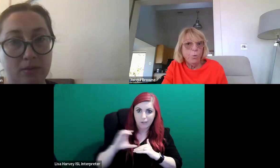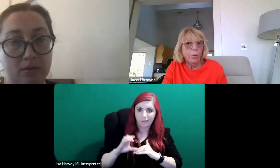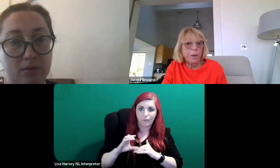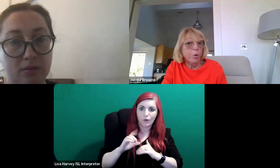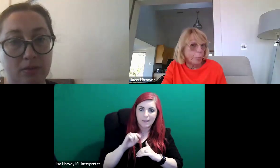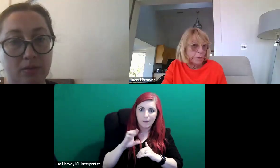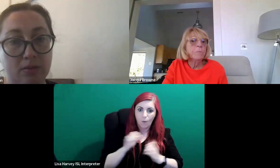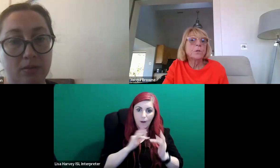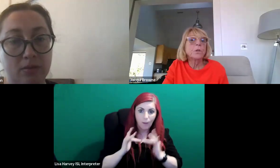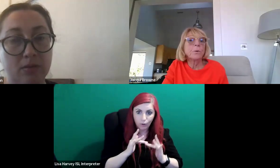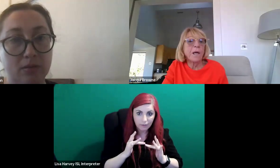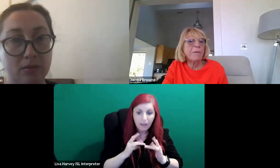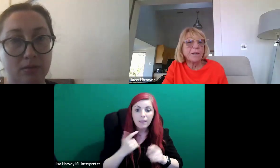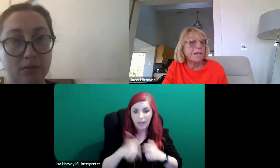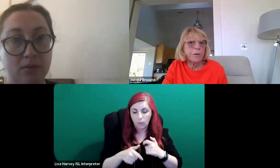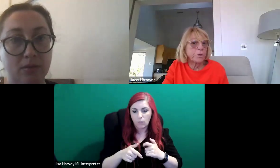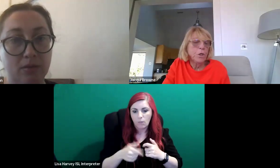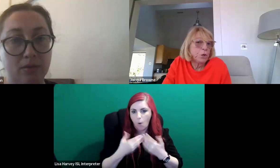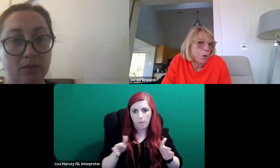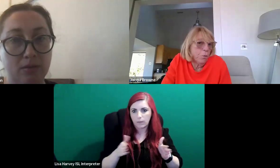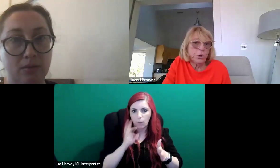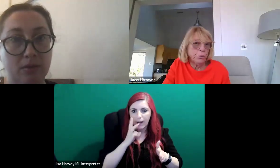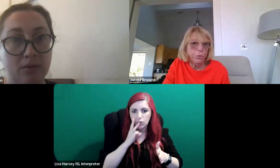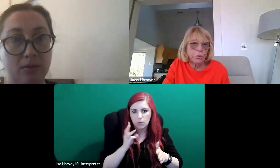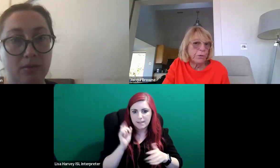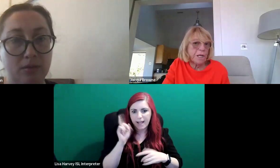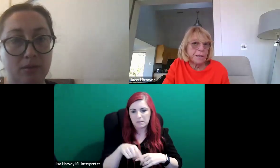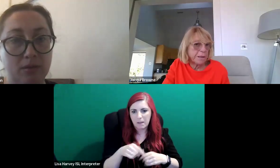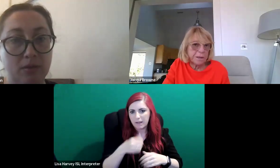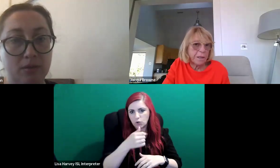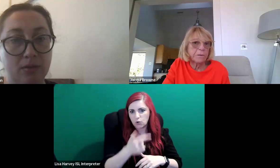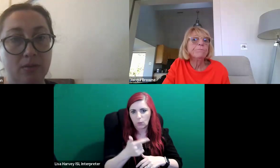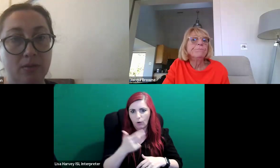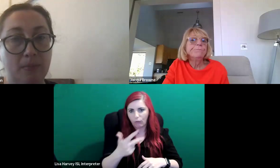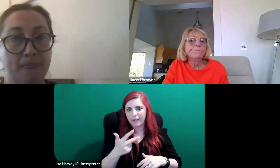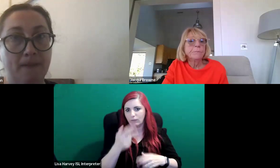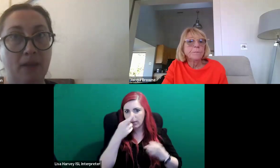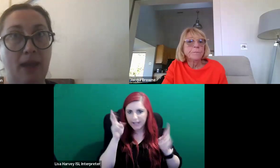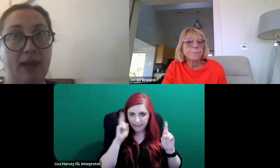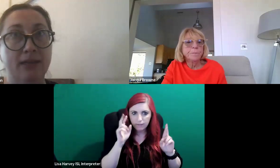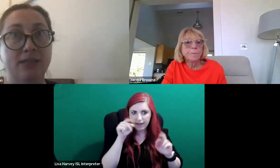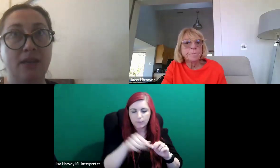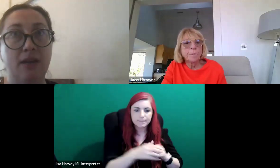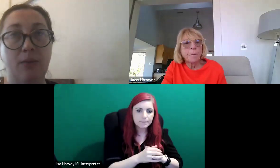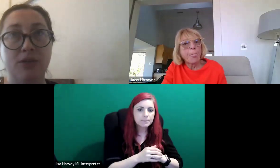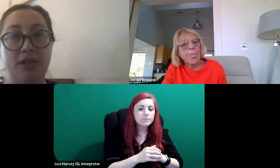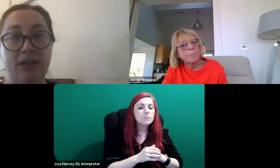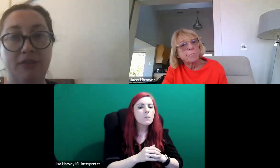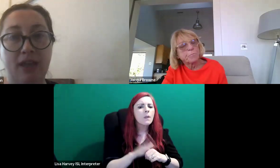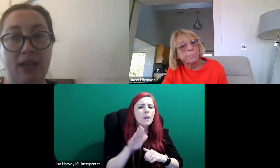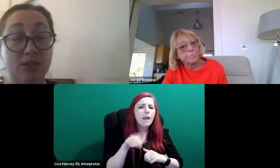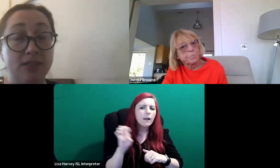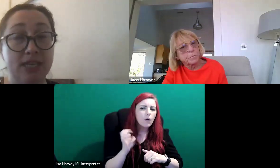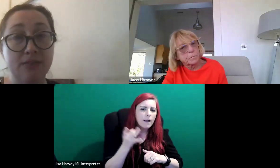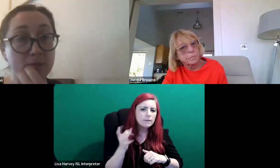sure, would be open to having at least 2 or 3 delegates there. And I